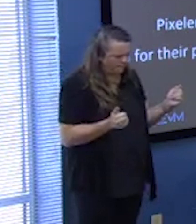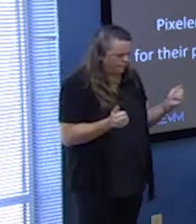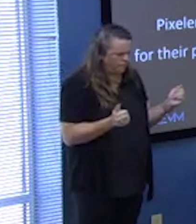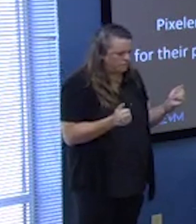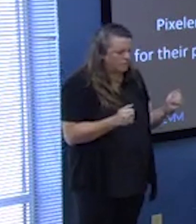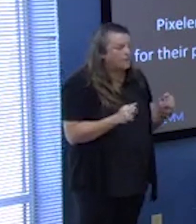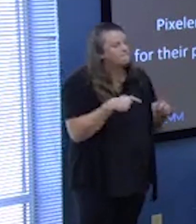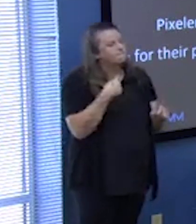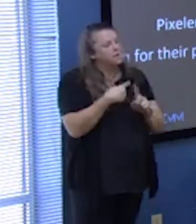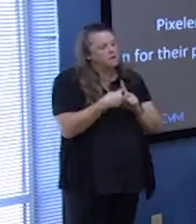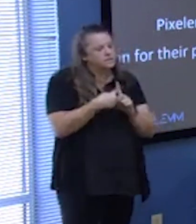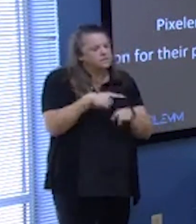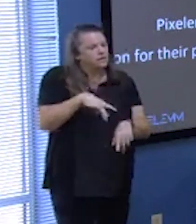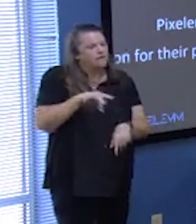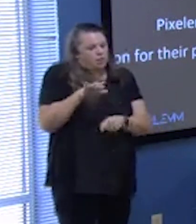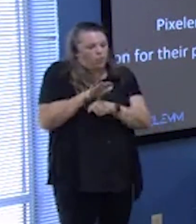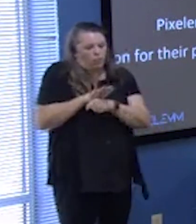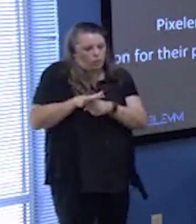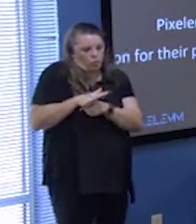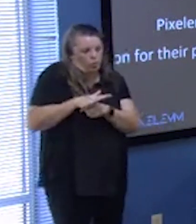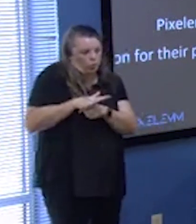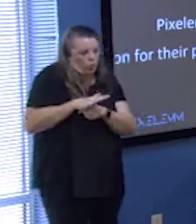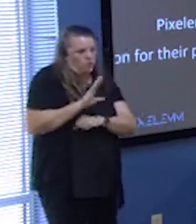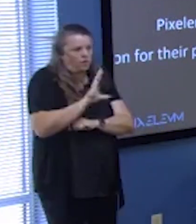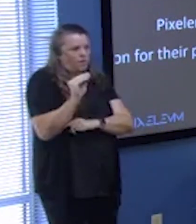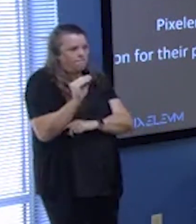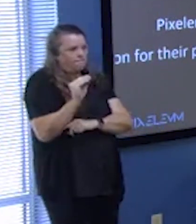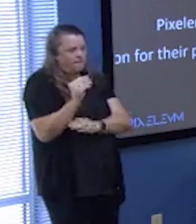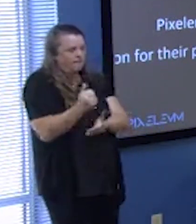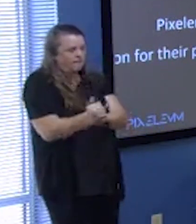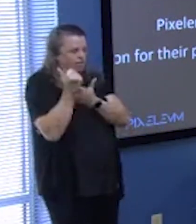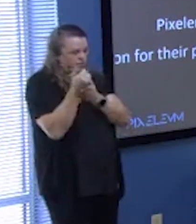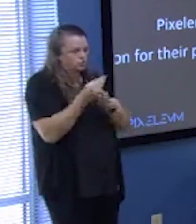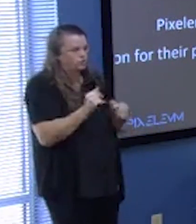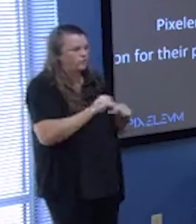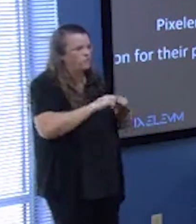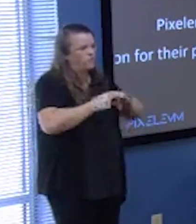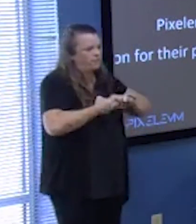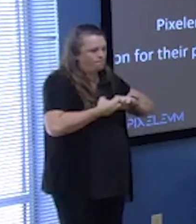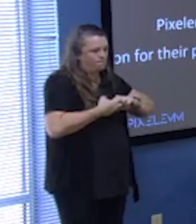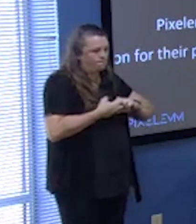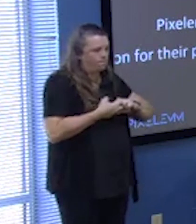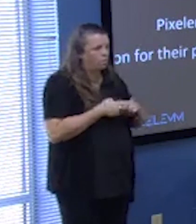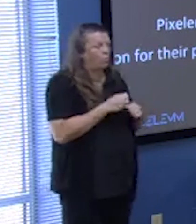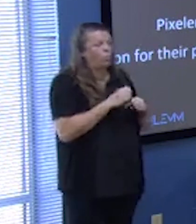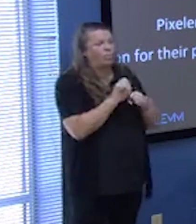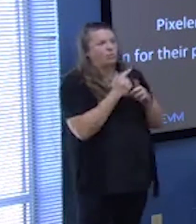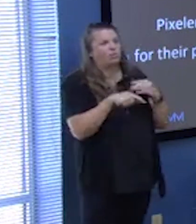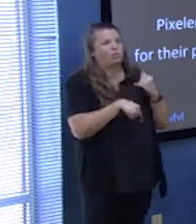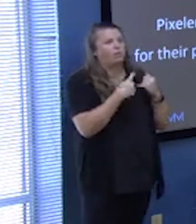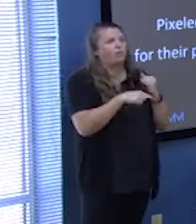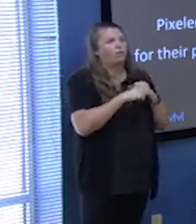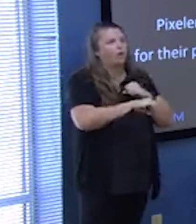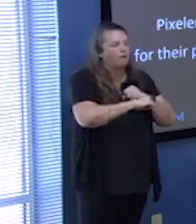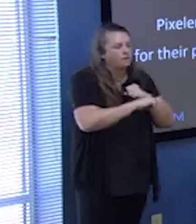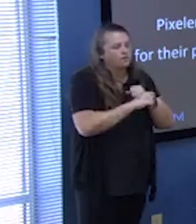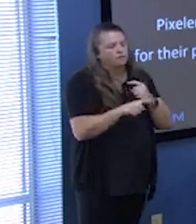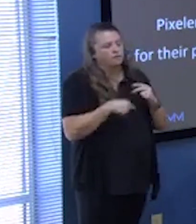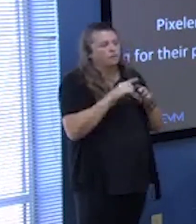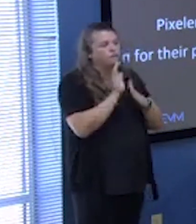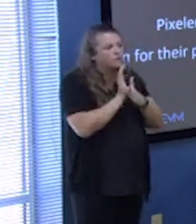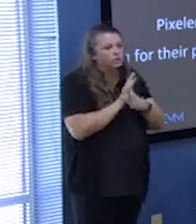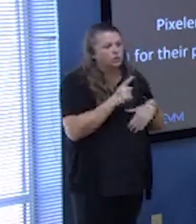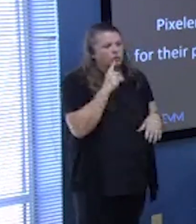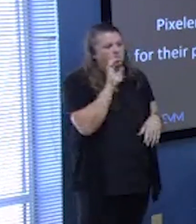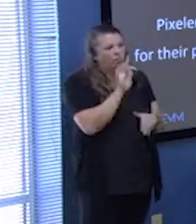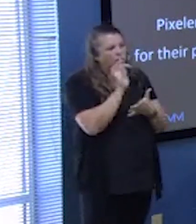local company that provides that solution without all that other stuff, without all those ads and videos and little things you got